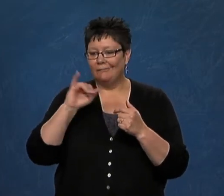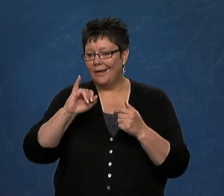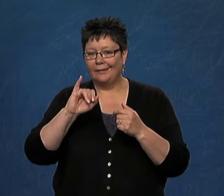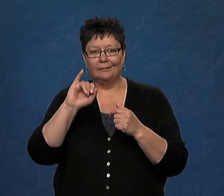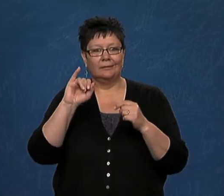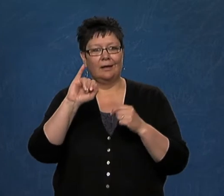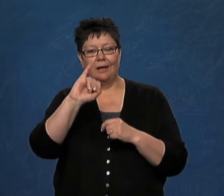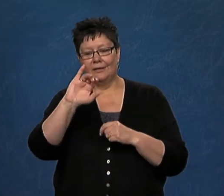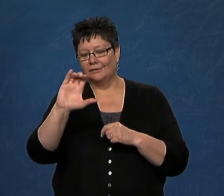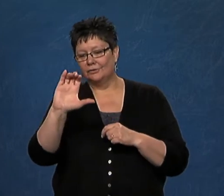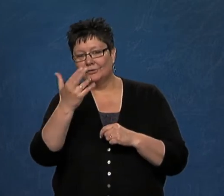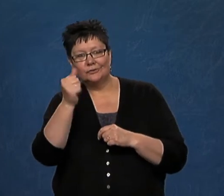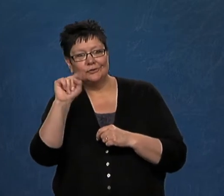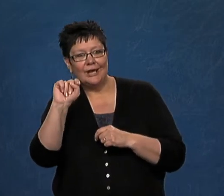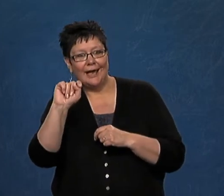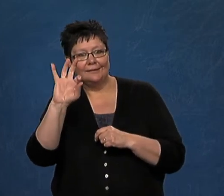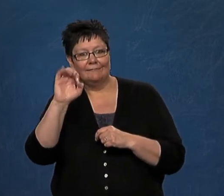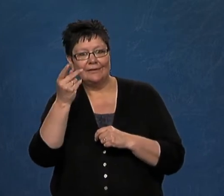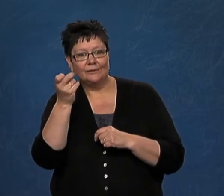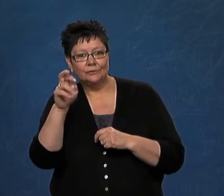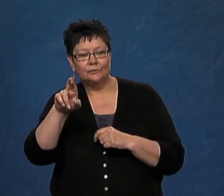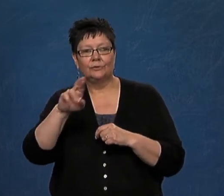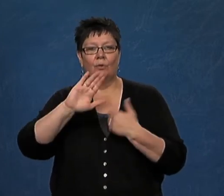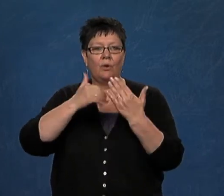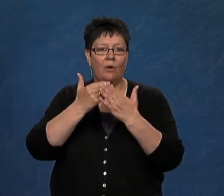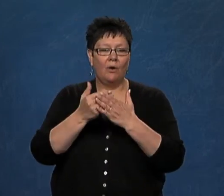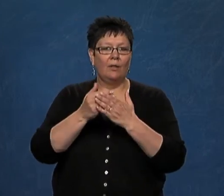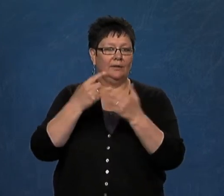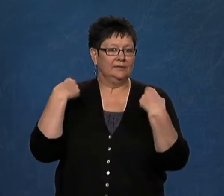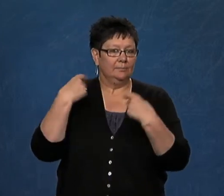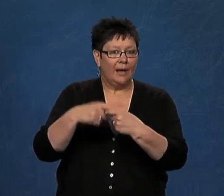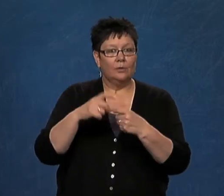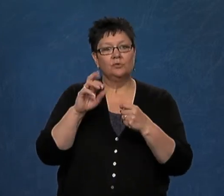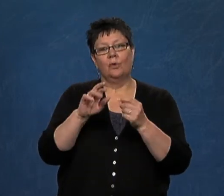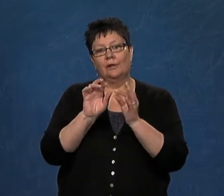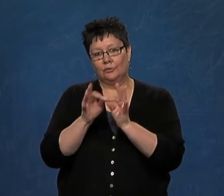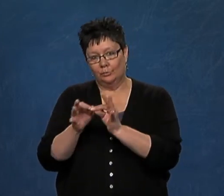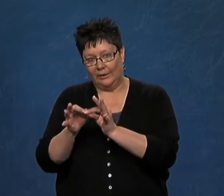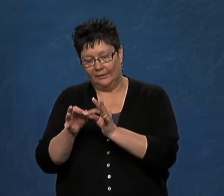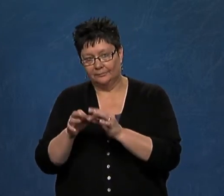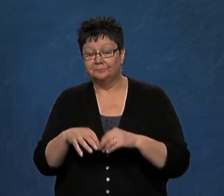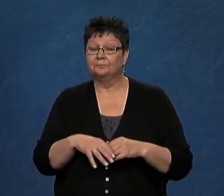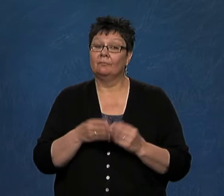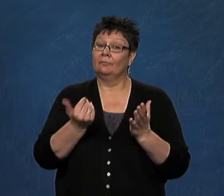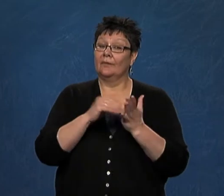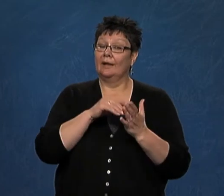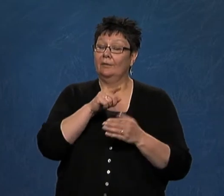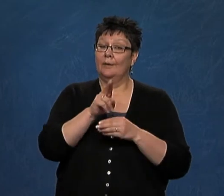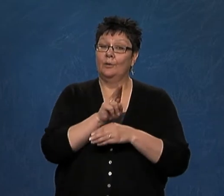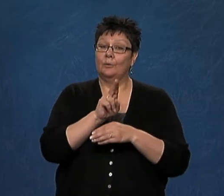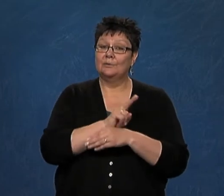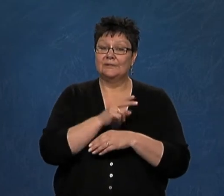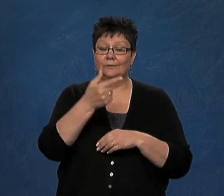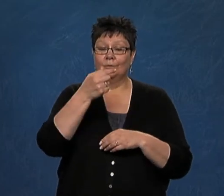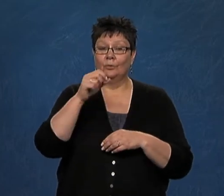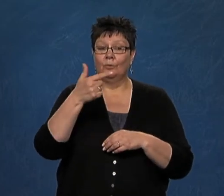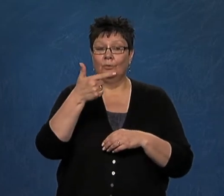Spanish-speaking individuals. So there's iChat features all in Spanish, or interpreters that provide